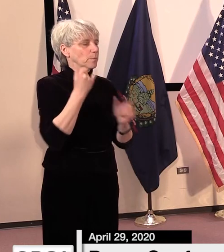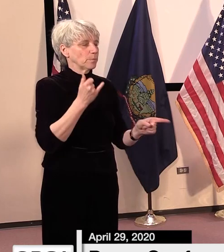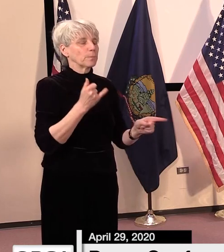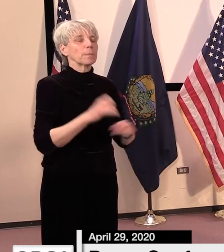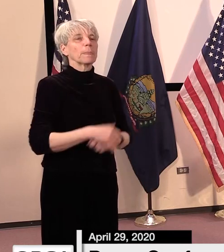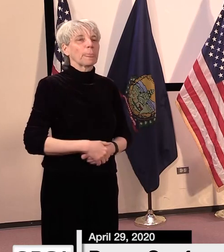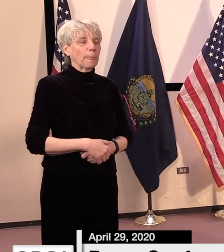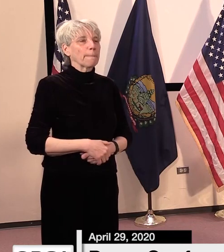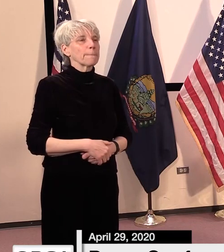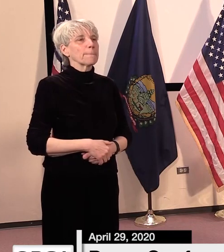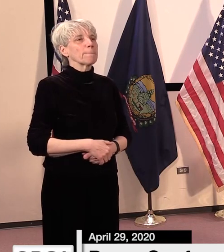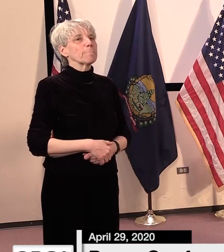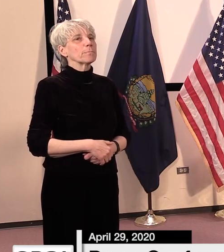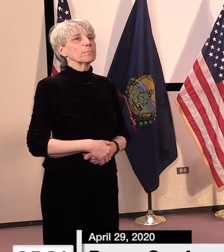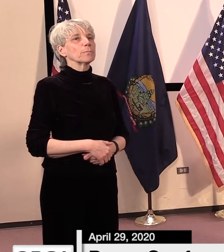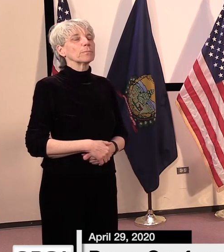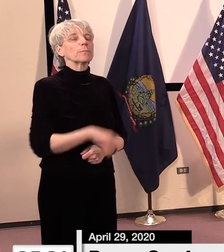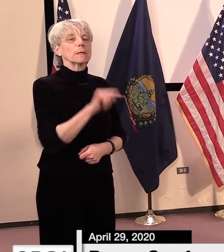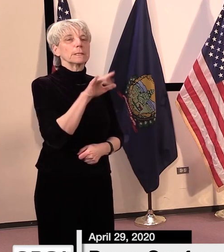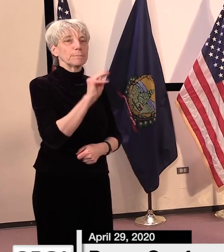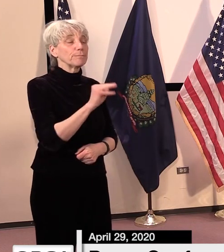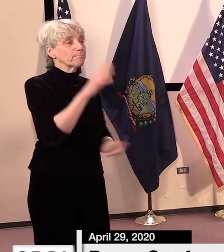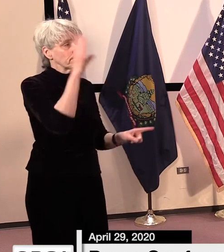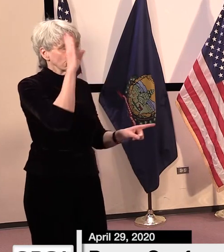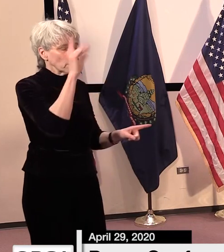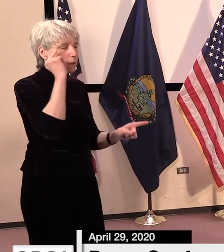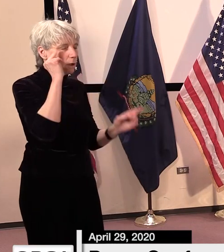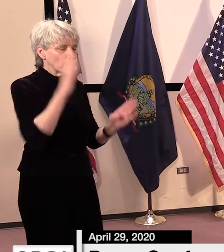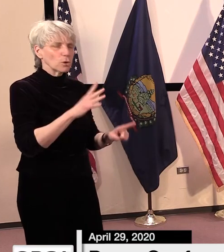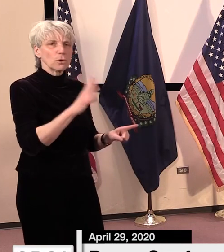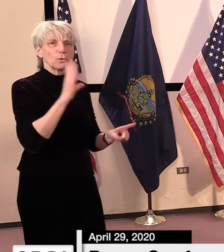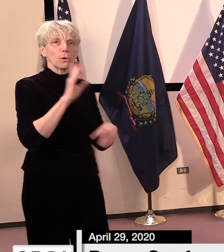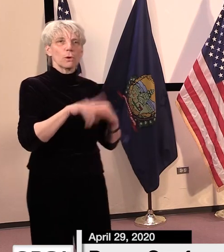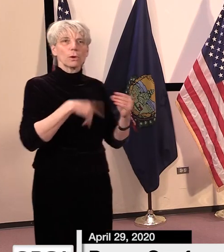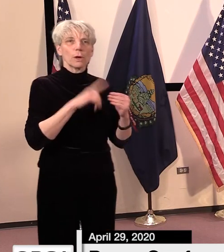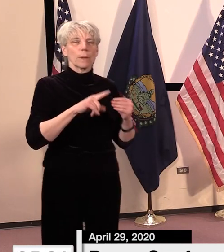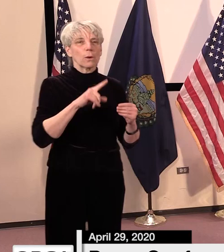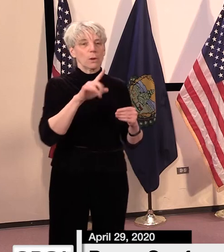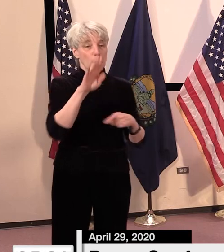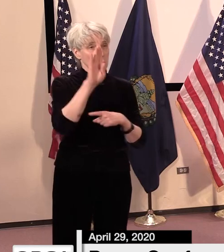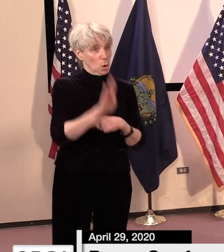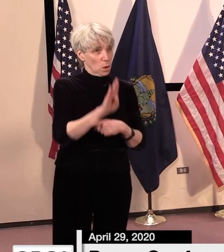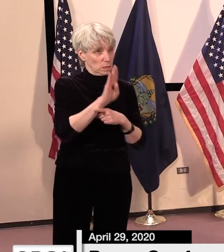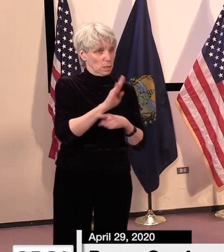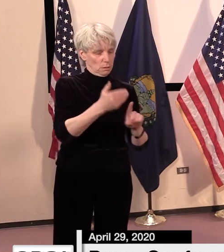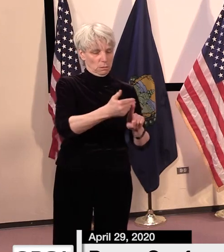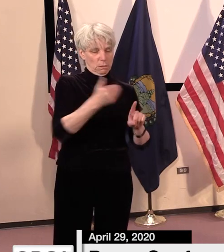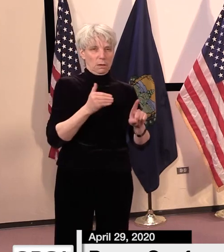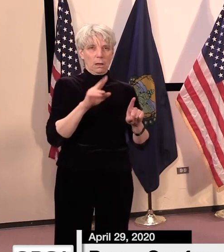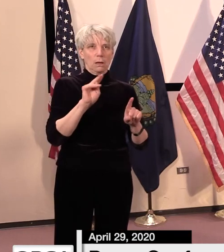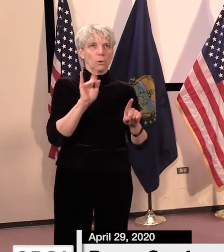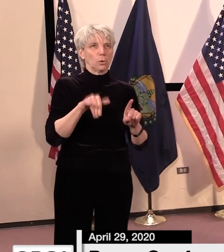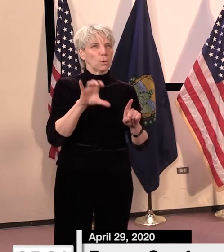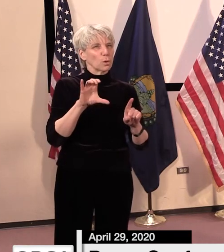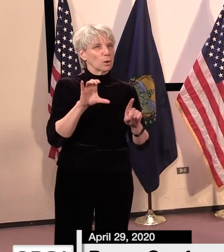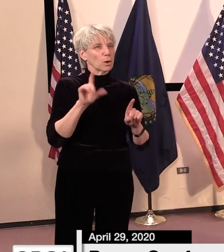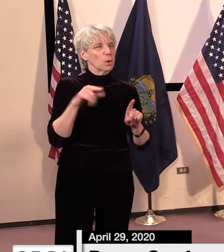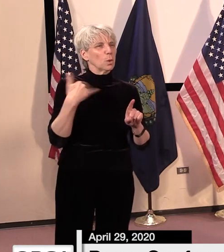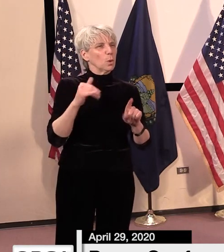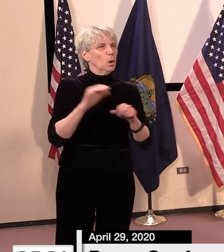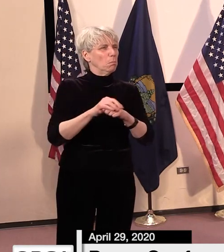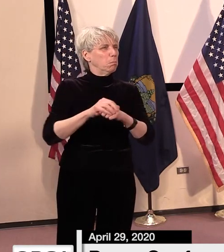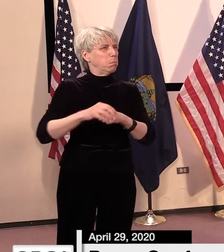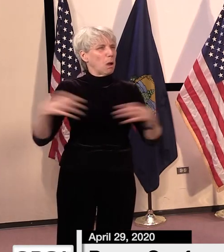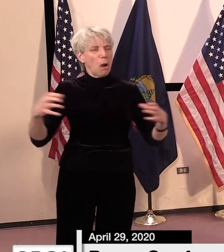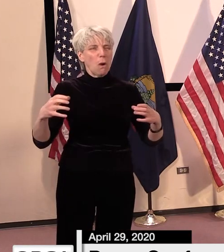Governor, you've talked a lot about what's happening in Boston and New York before that. How much is that guiding